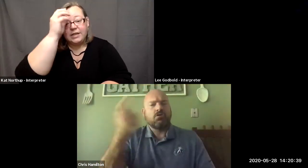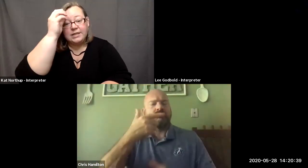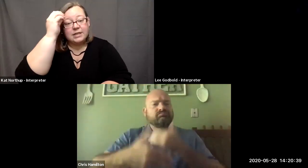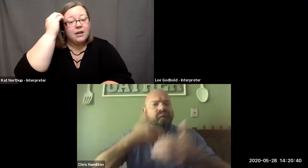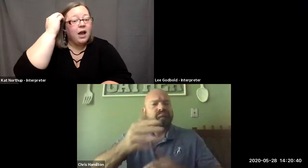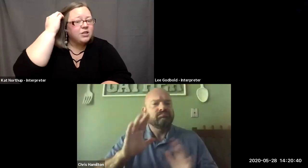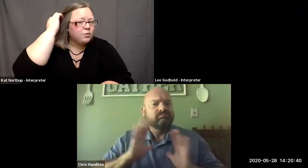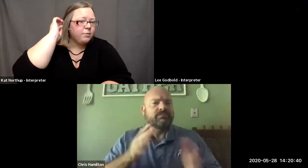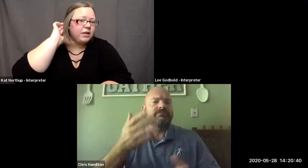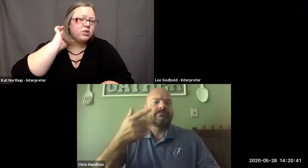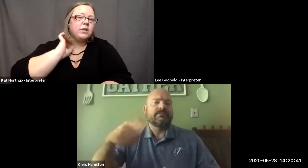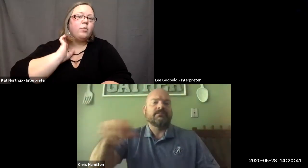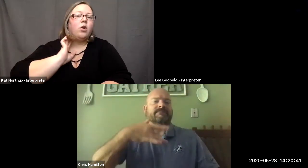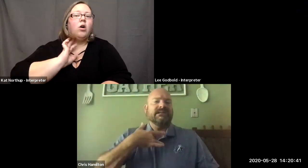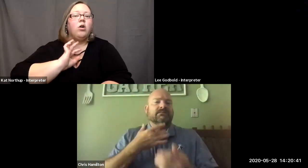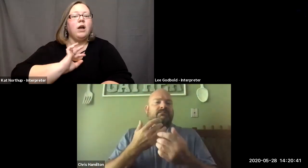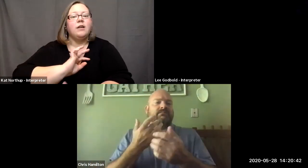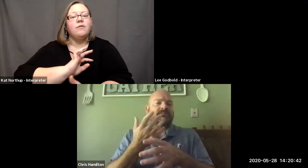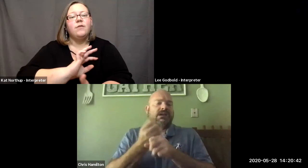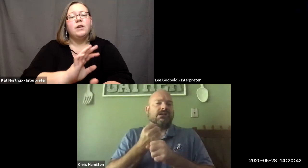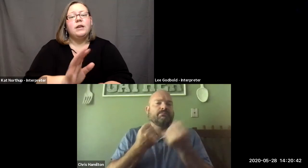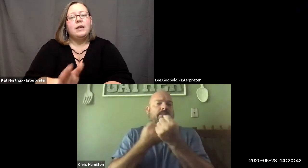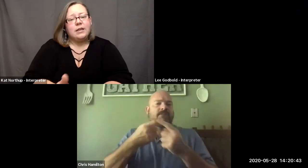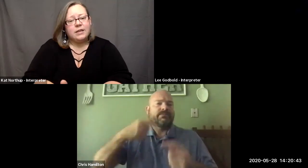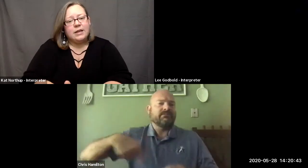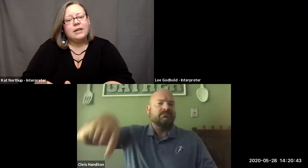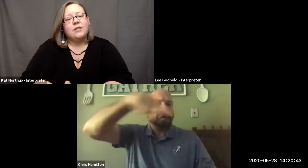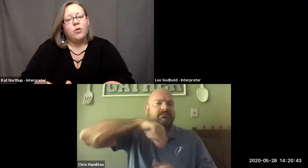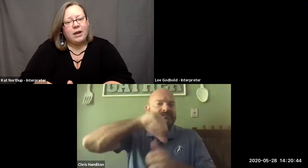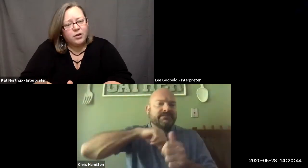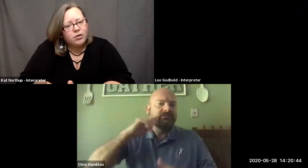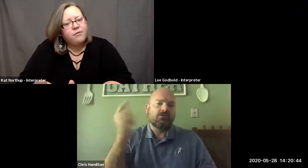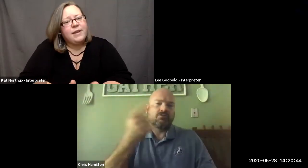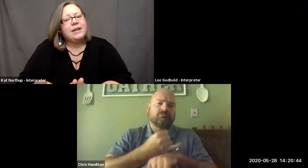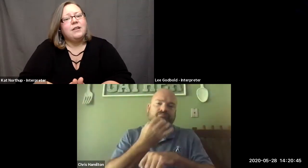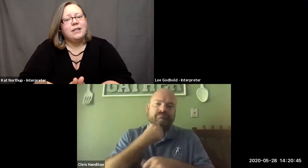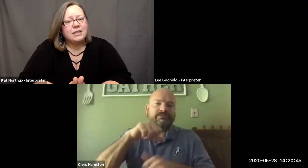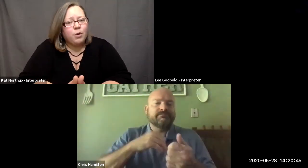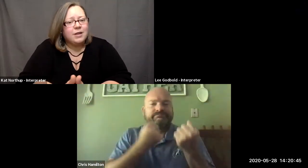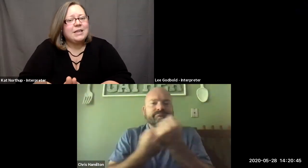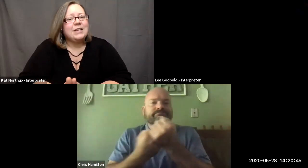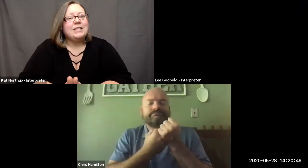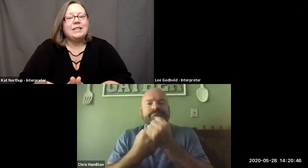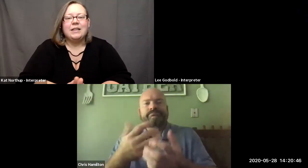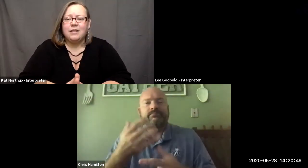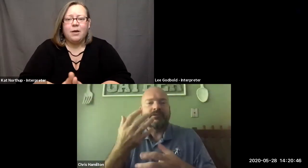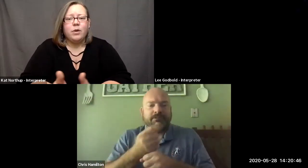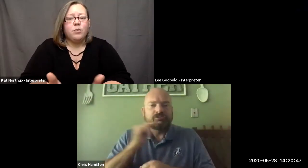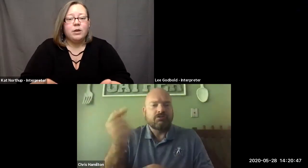date. I just want to make sure that we're all kind of getting the ground under our feet in this process, and that we really want